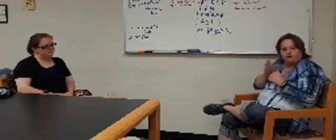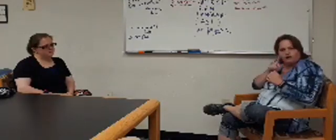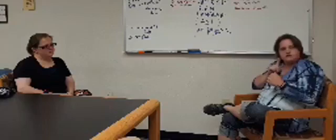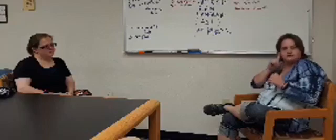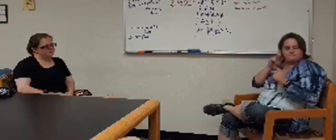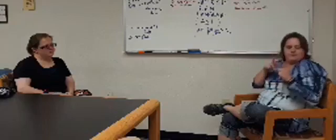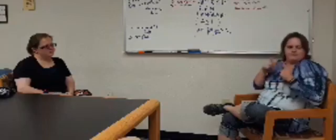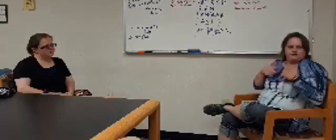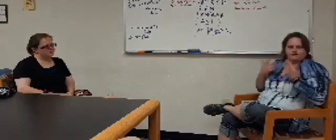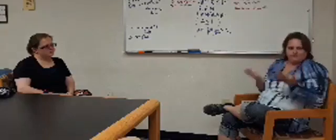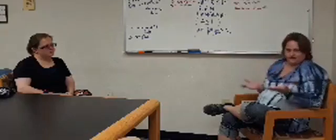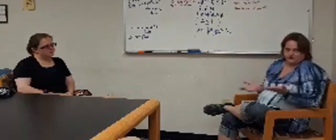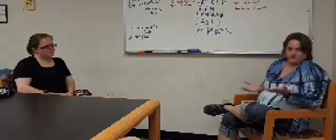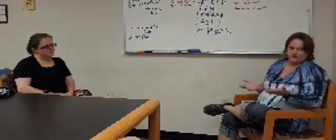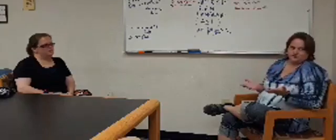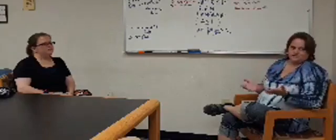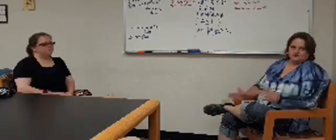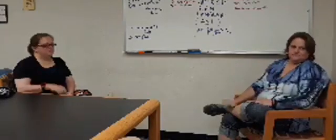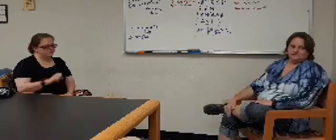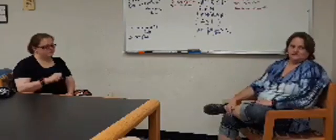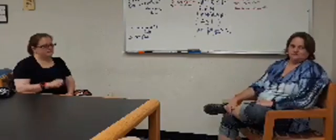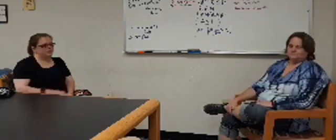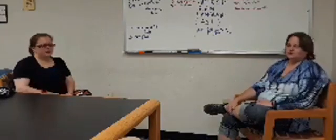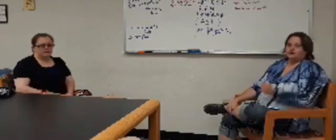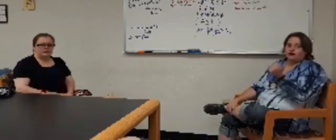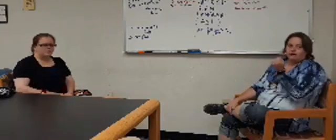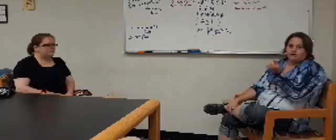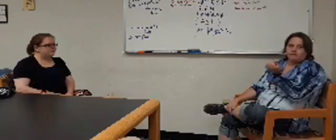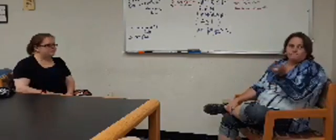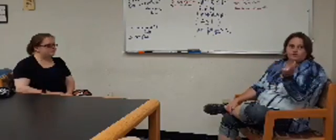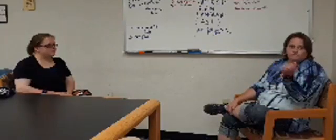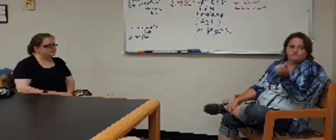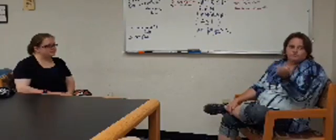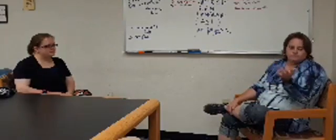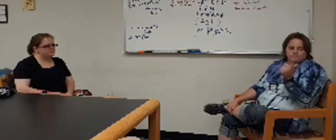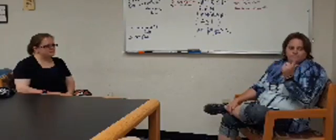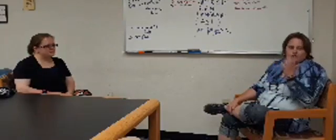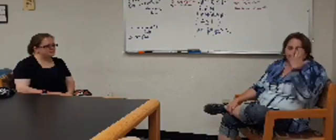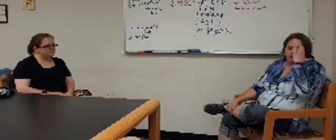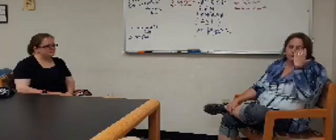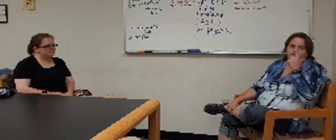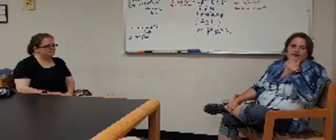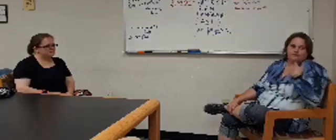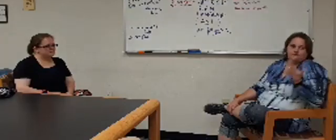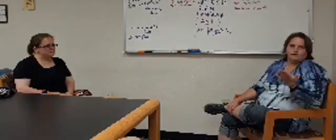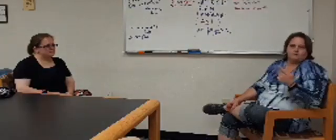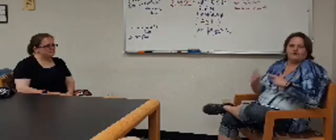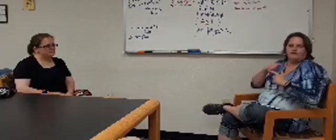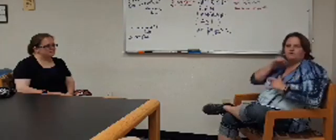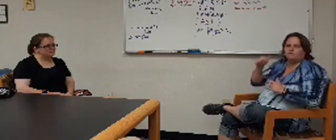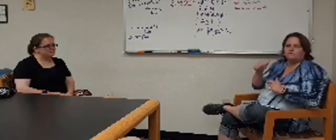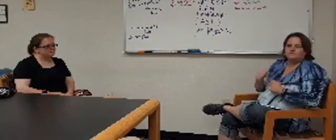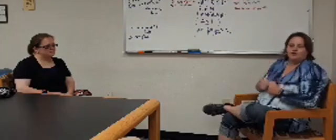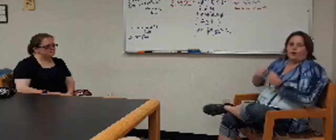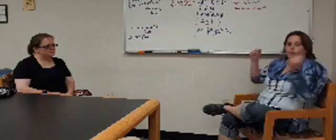the people live here. Okay. There are a few people I know that live here, but they know open to